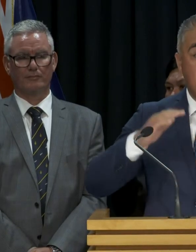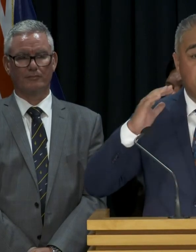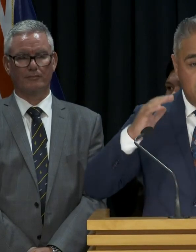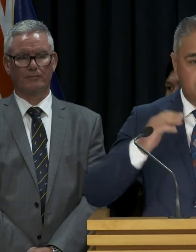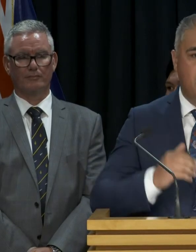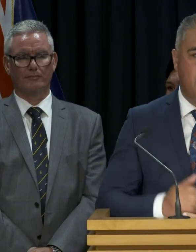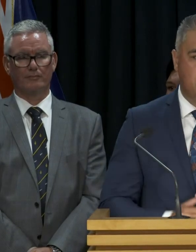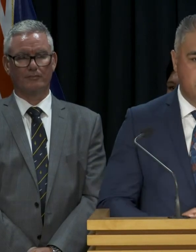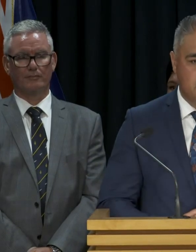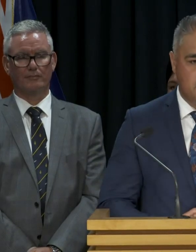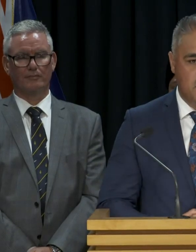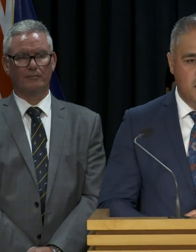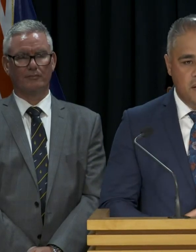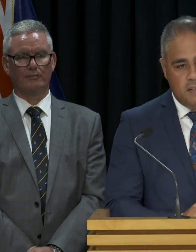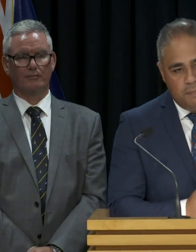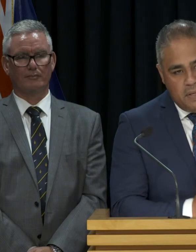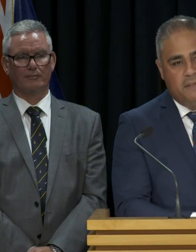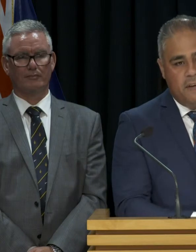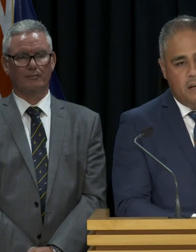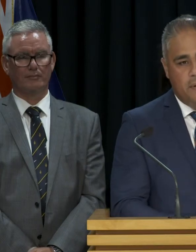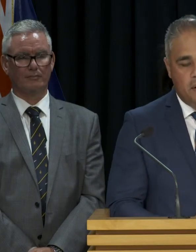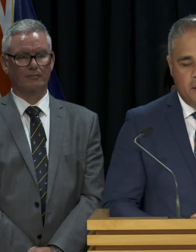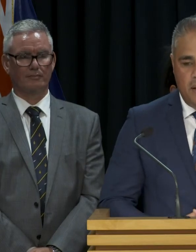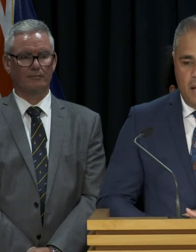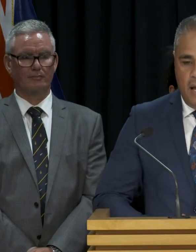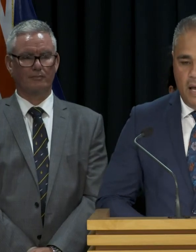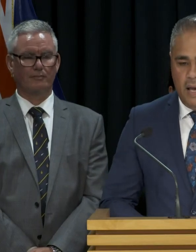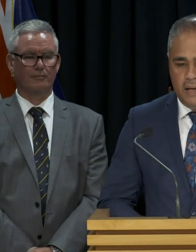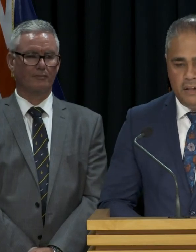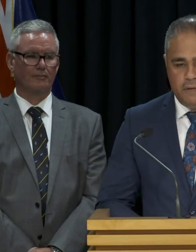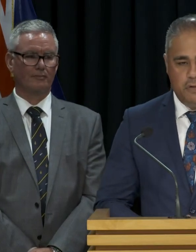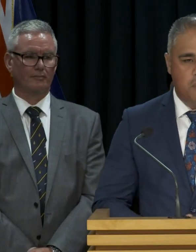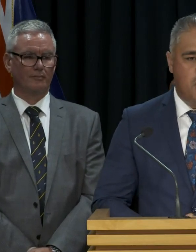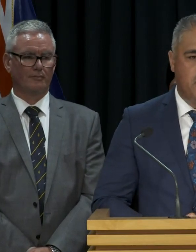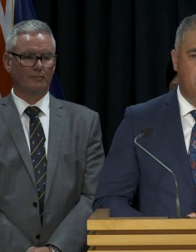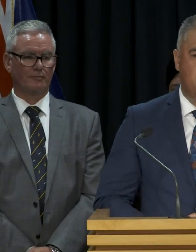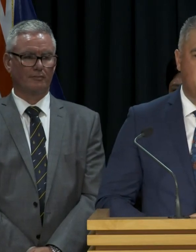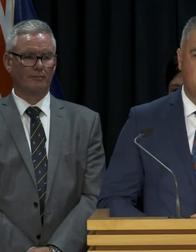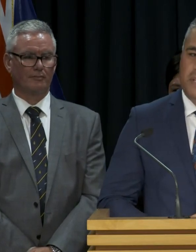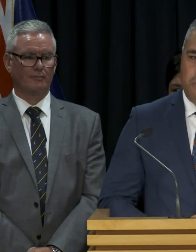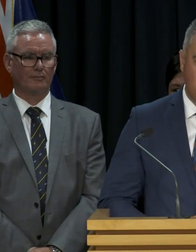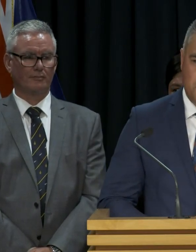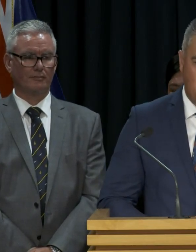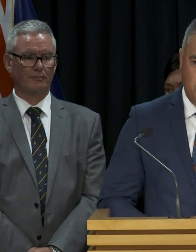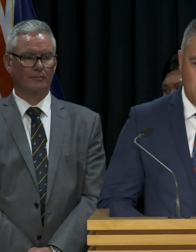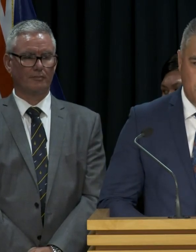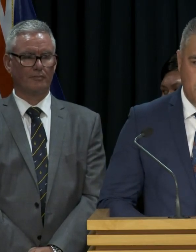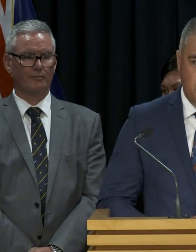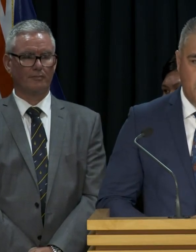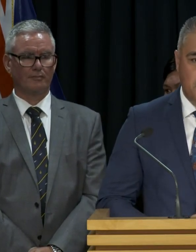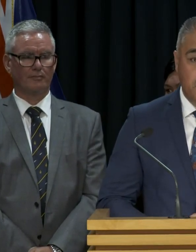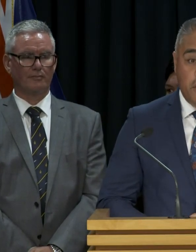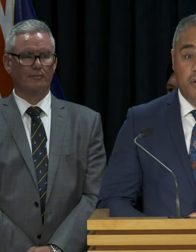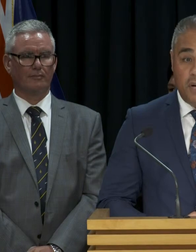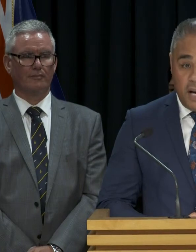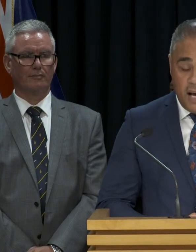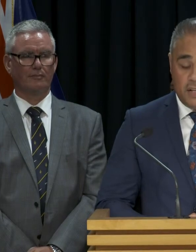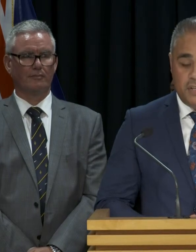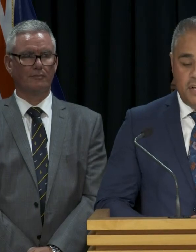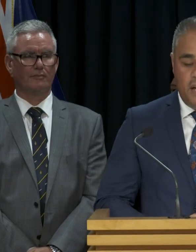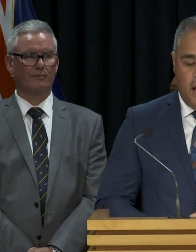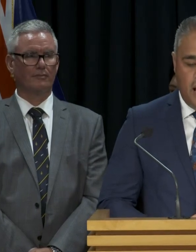exists throughout the entire health system. Simply developing an individual Māori health authority won't solve those. So we've